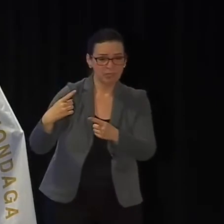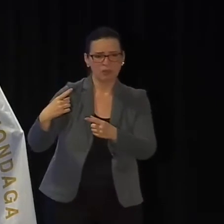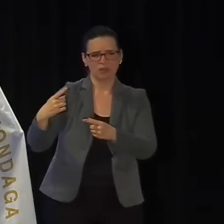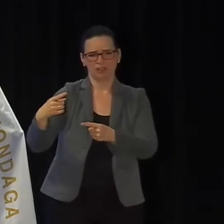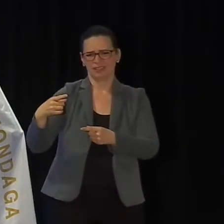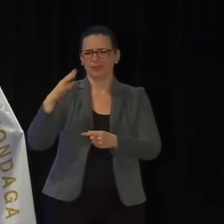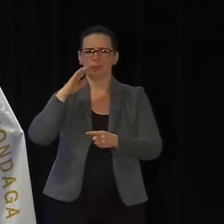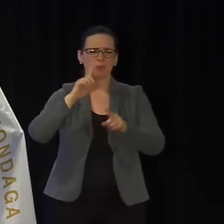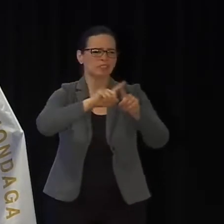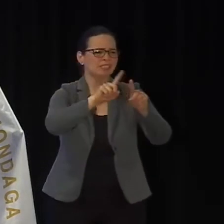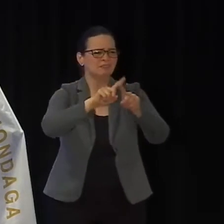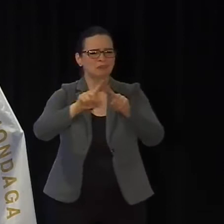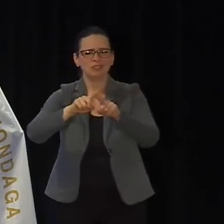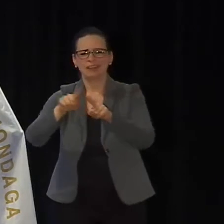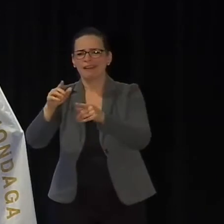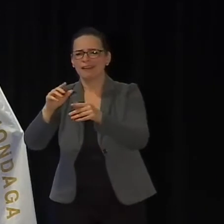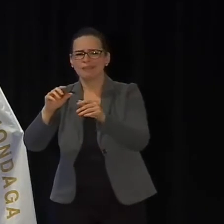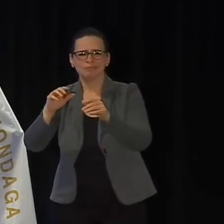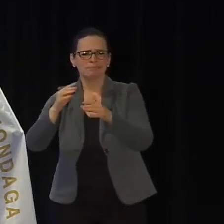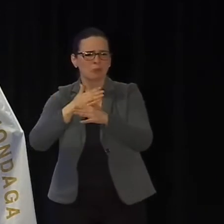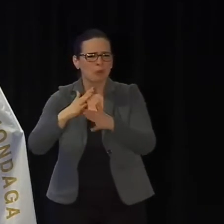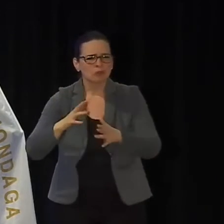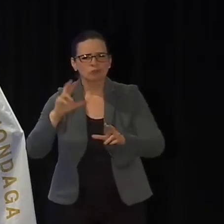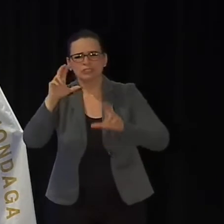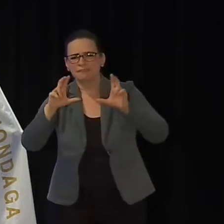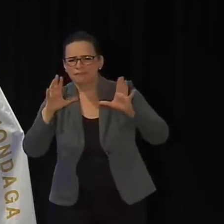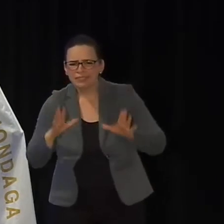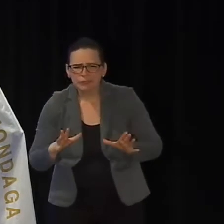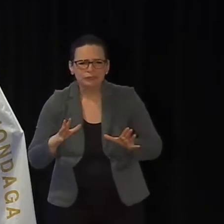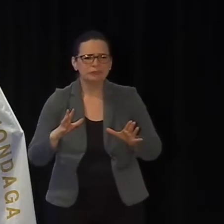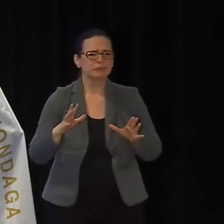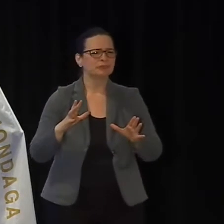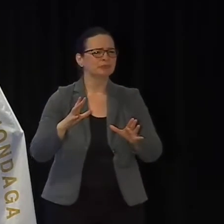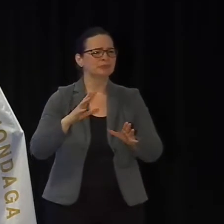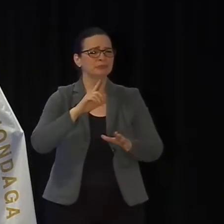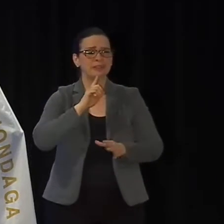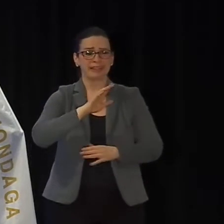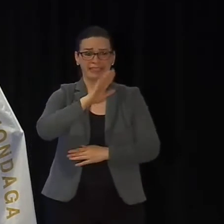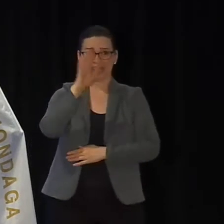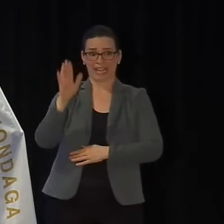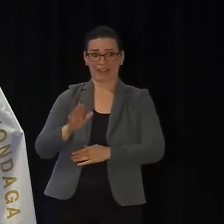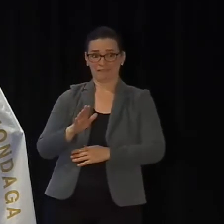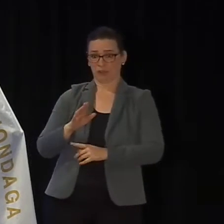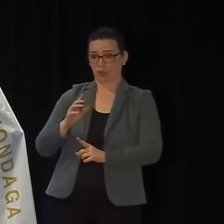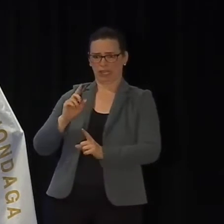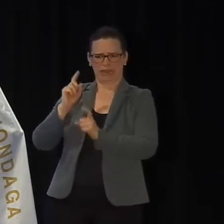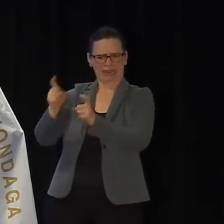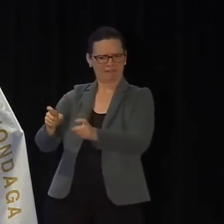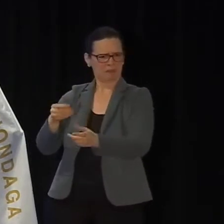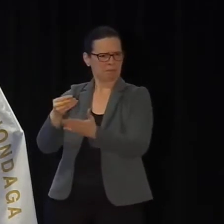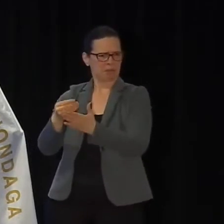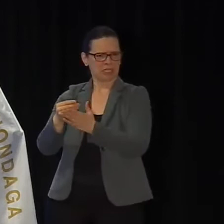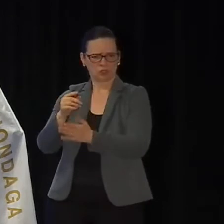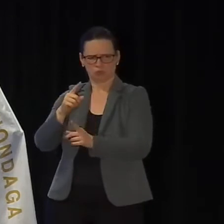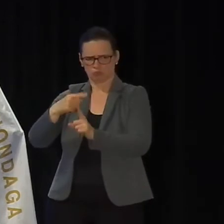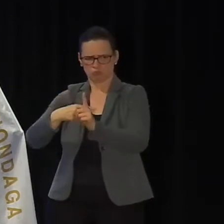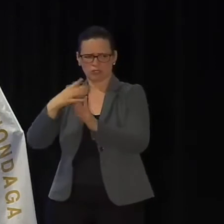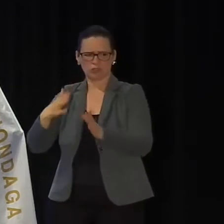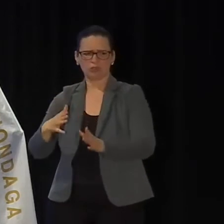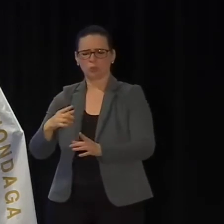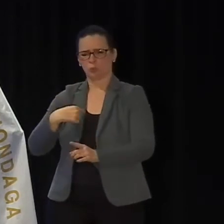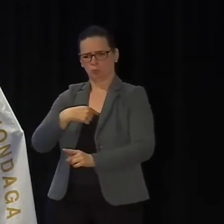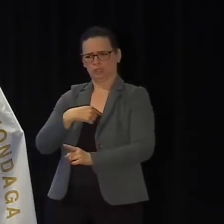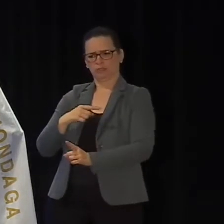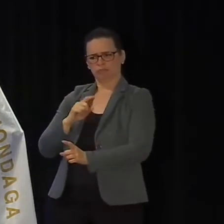go directly to the tenant, then to the management company. They go to some of